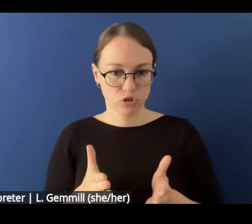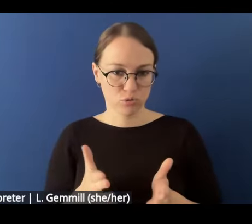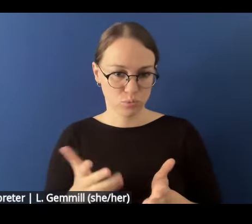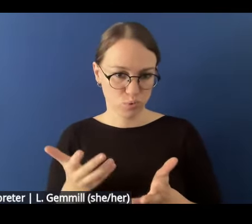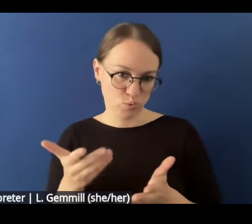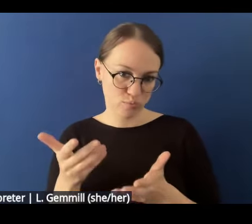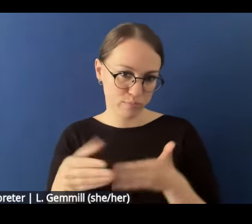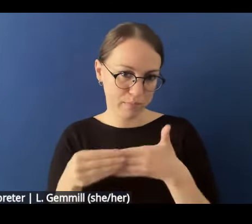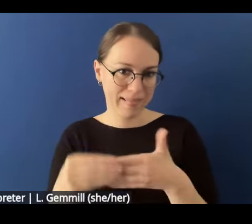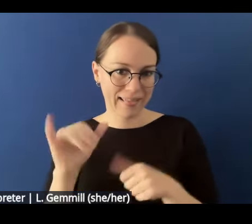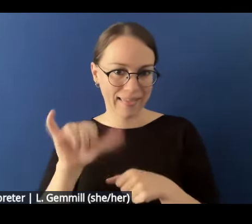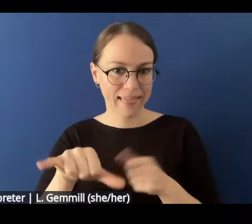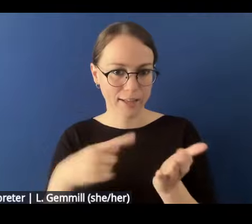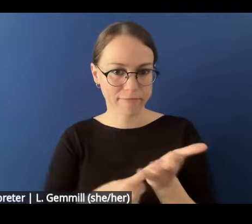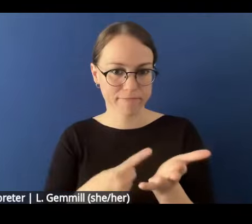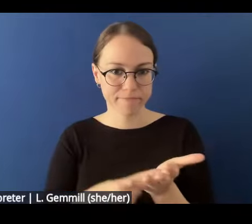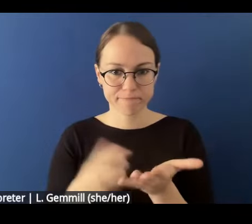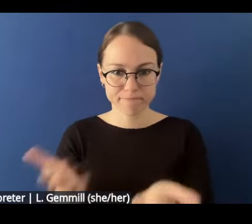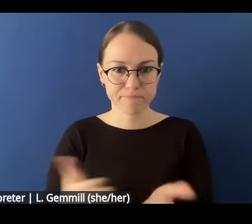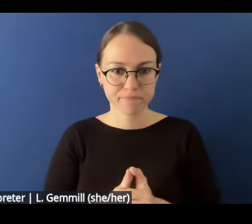Sure. So